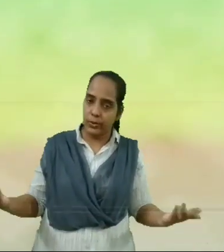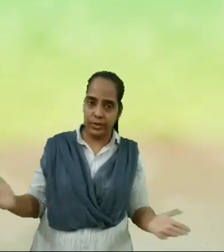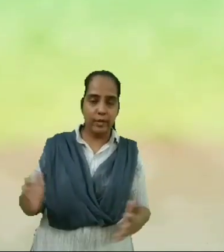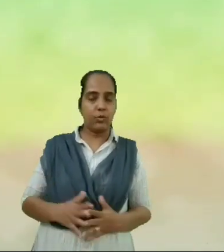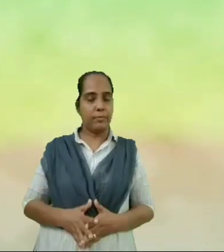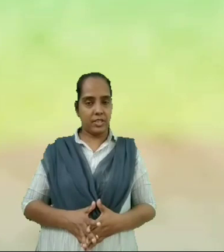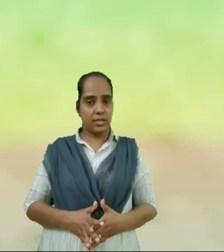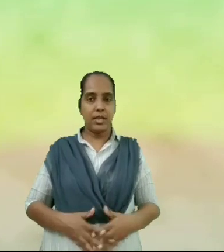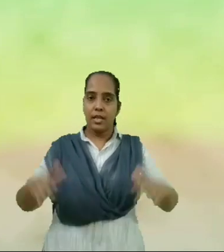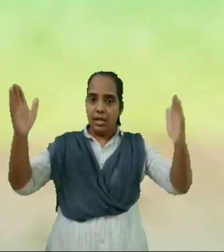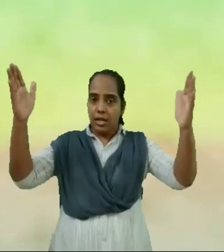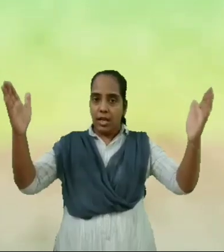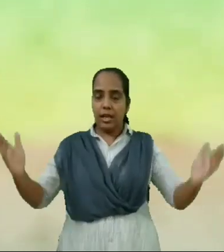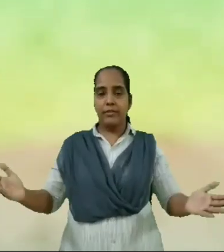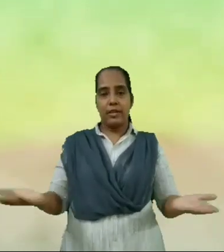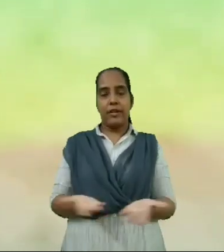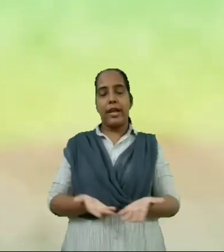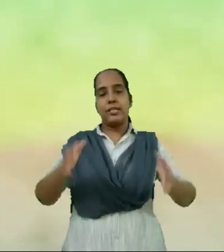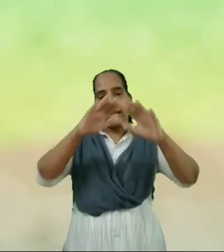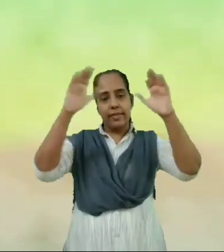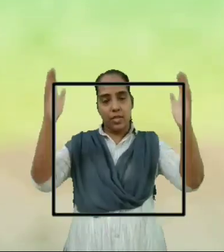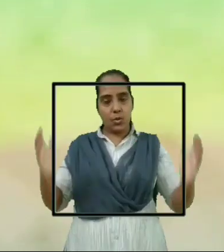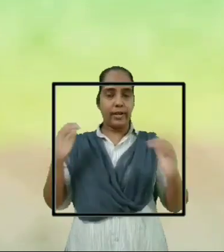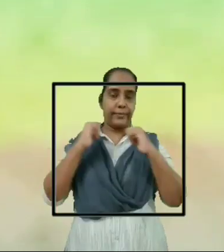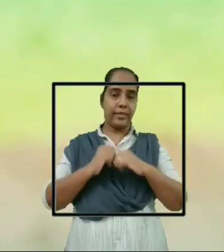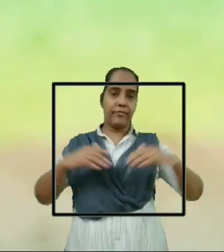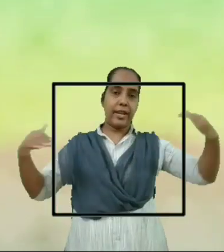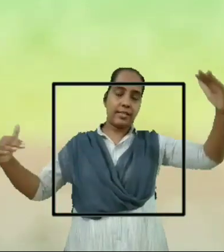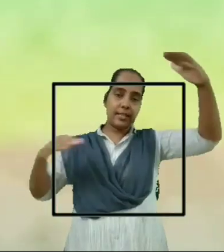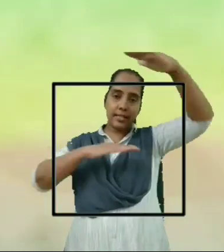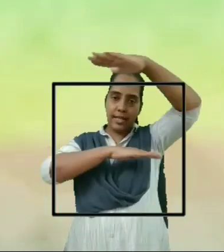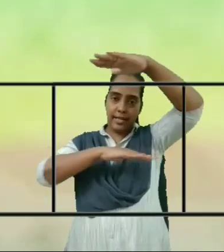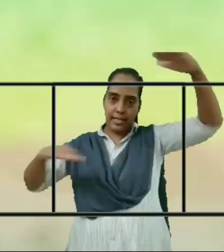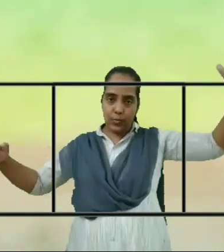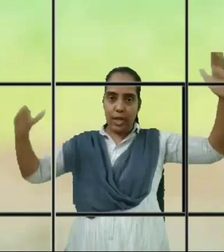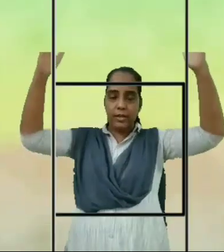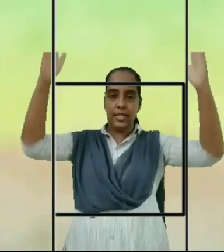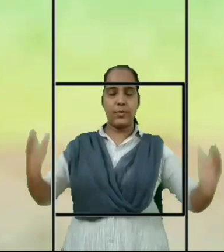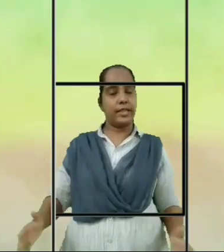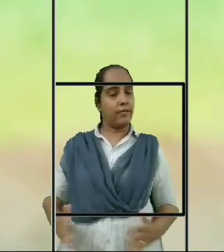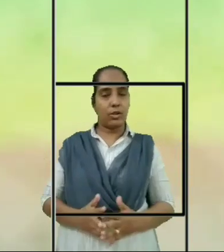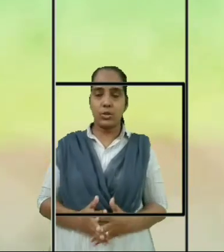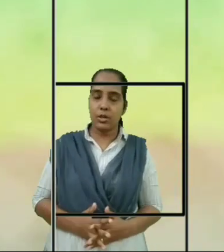No, they won't meet. Take another square. If I extend the sides this way or this way, they will also not